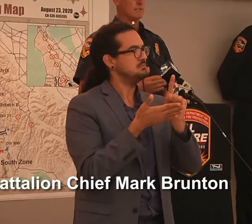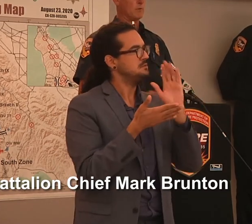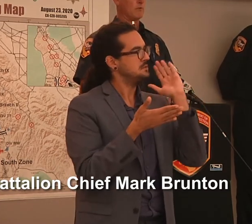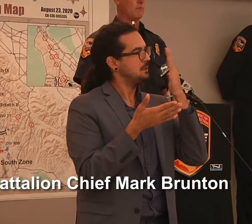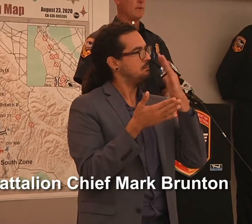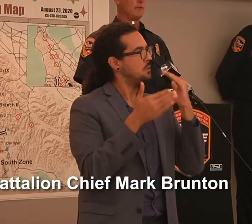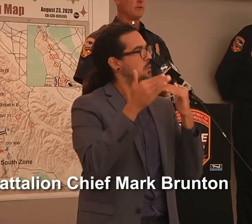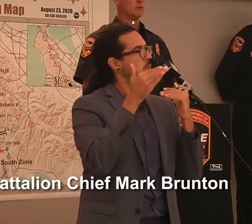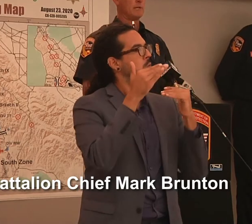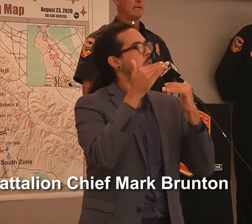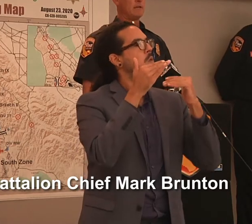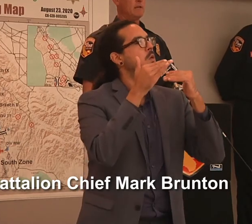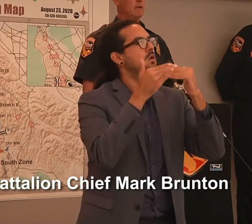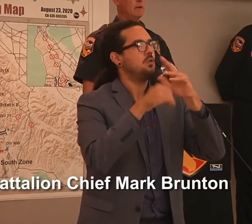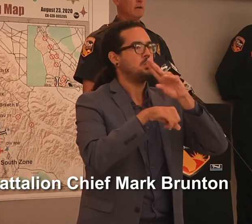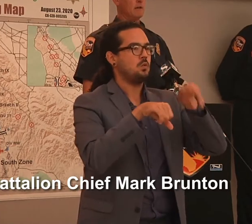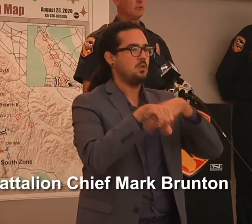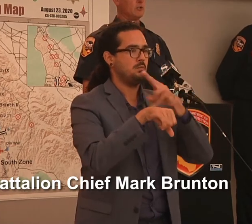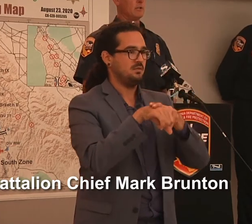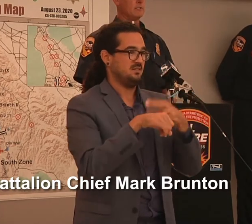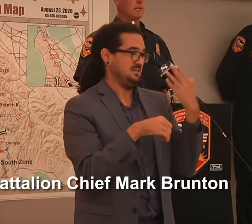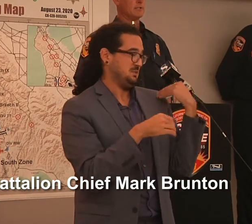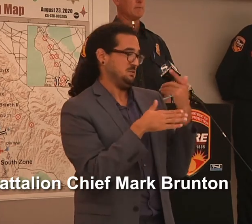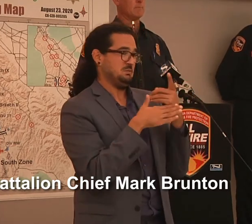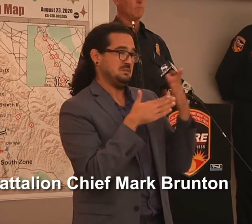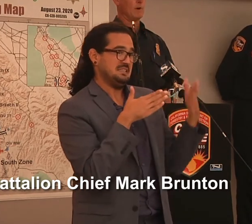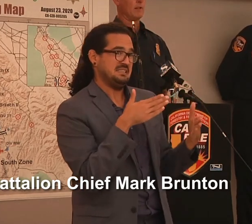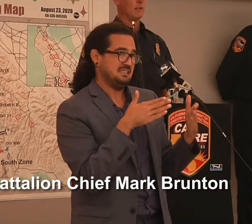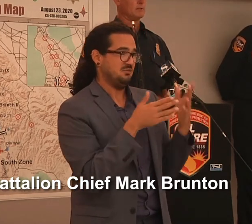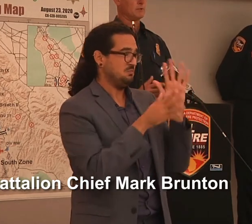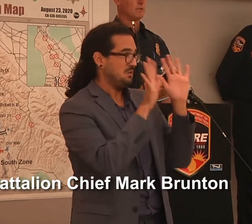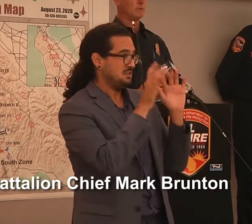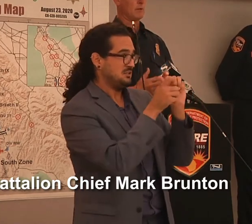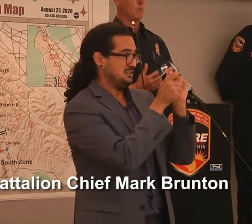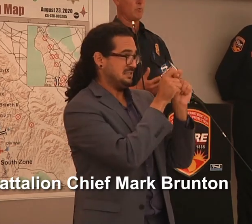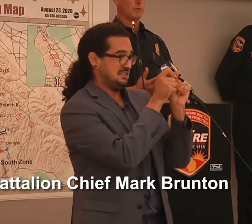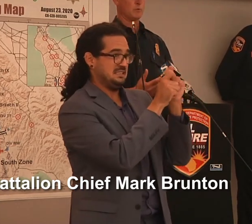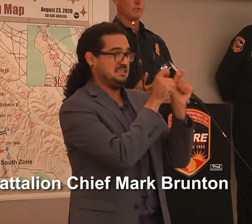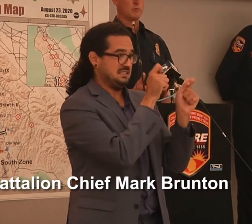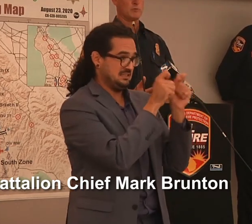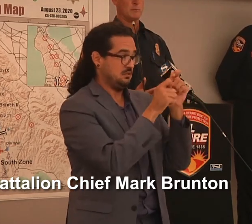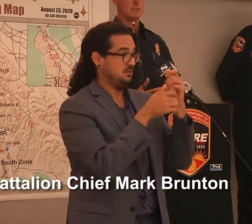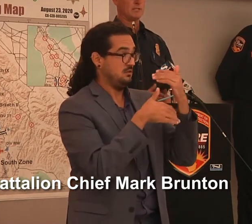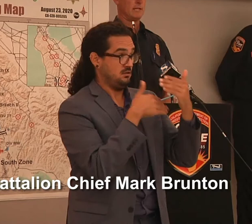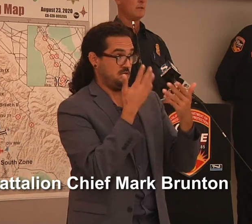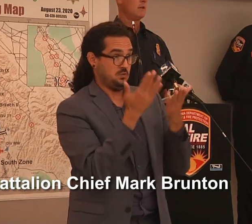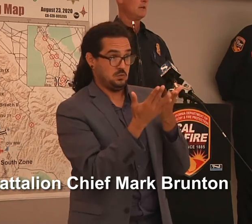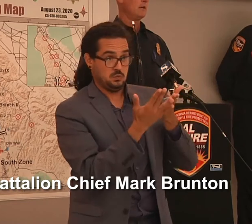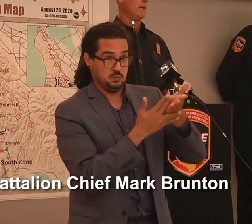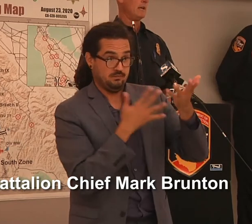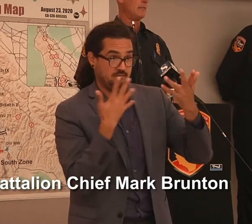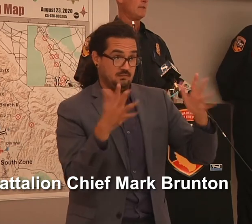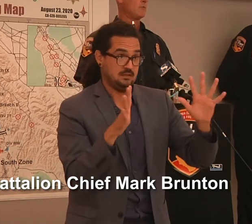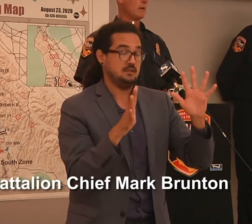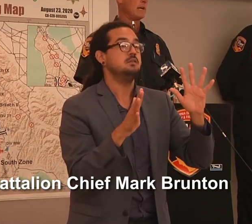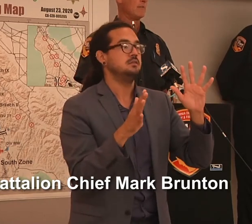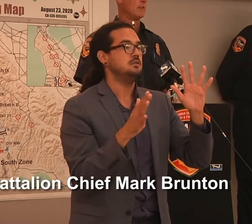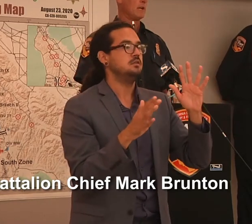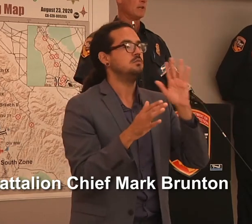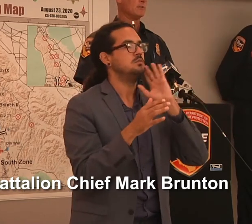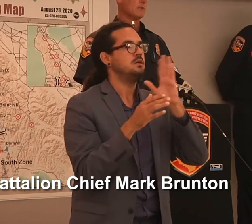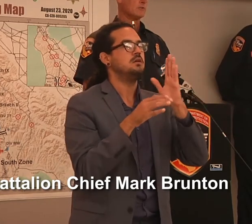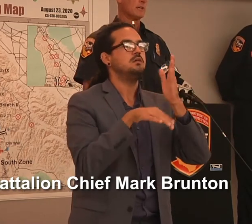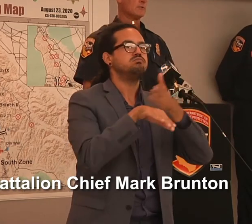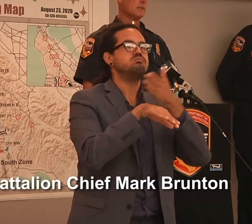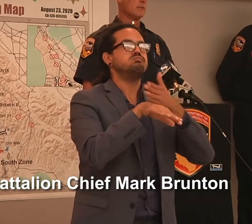Once we get past this weather event here this weekend, it should set us up well, especially as we get more resources, which we've been seeing. And I think we're going to have